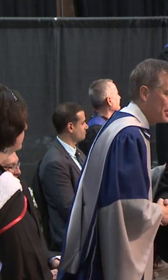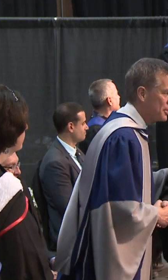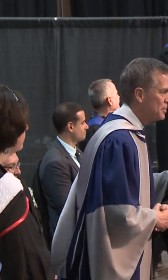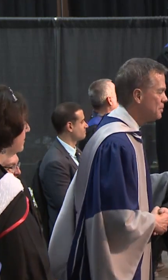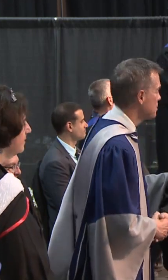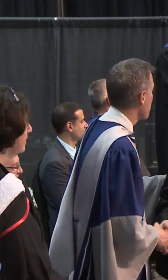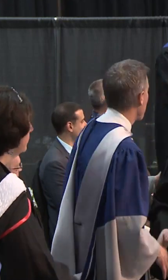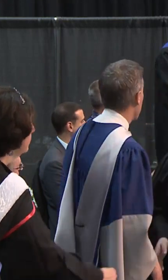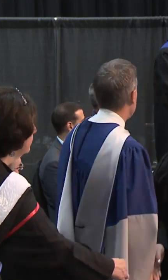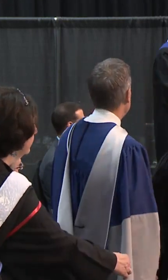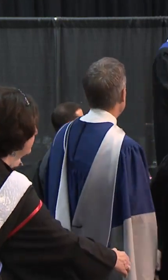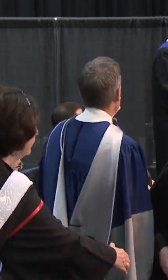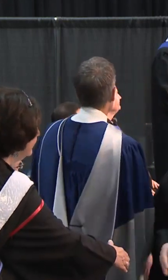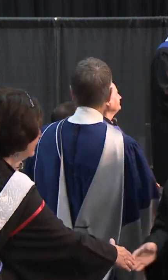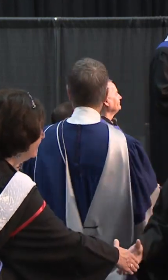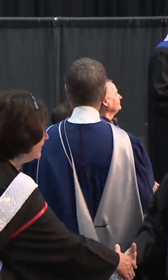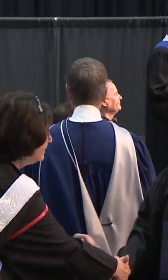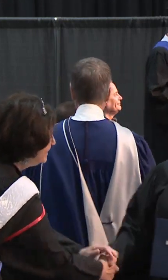Diana Smith.